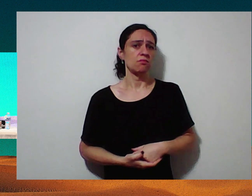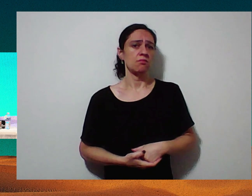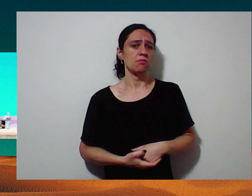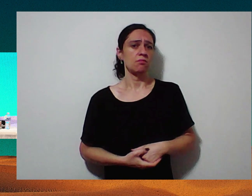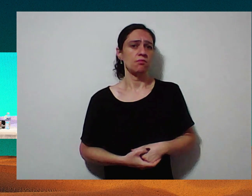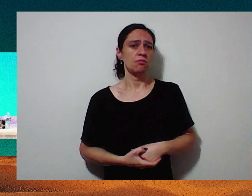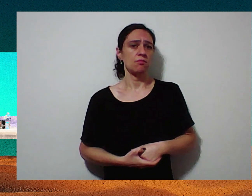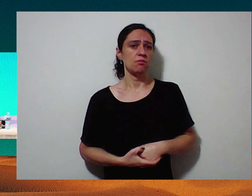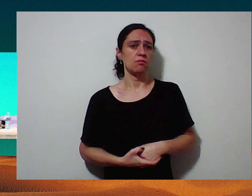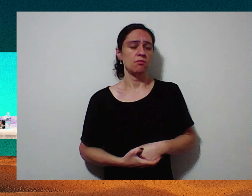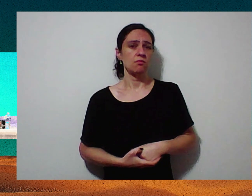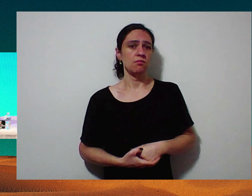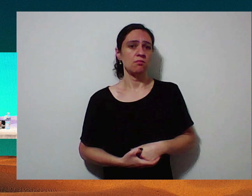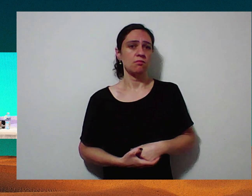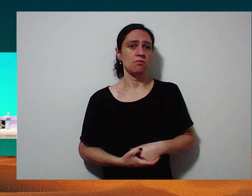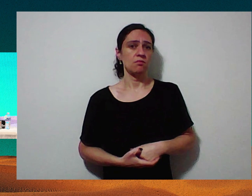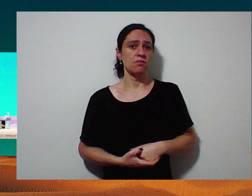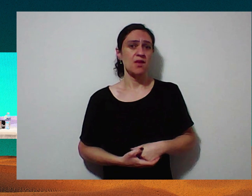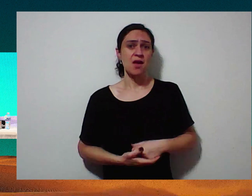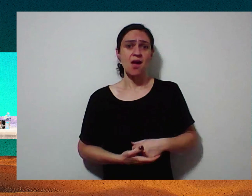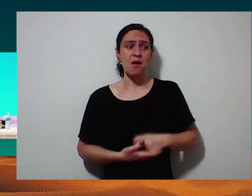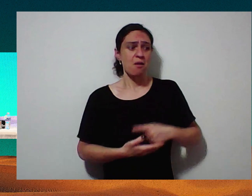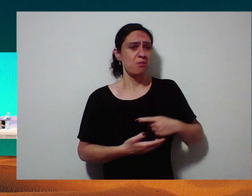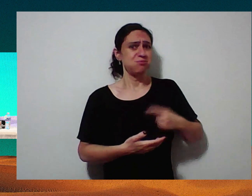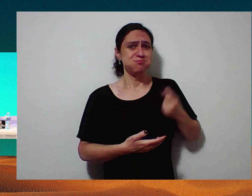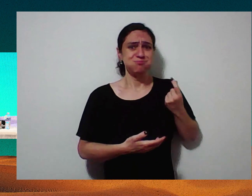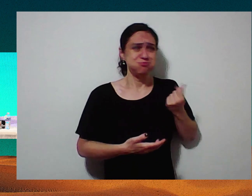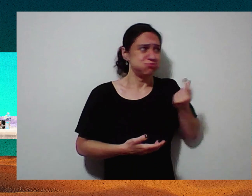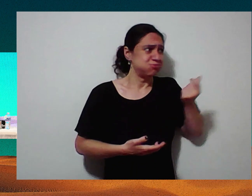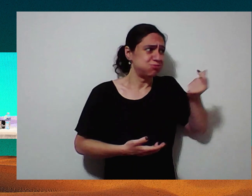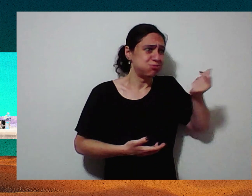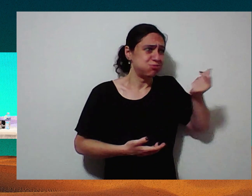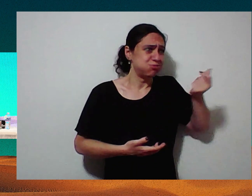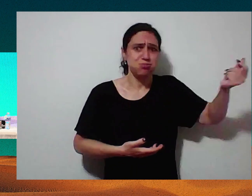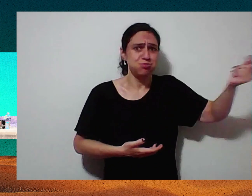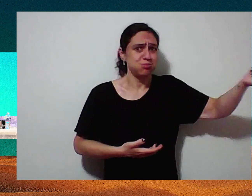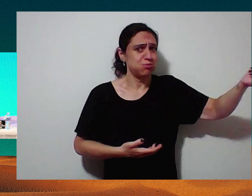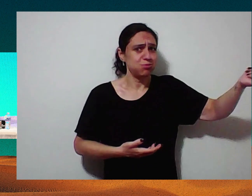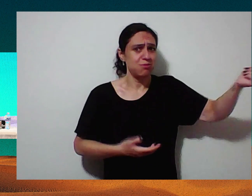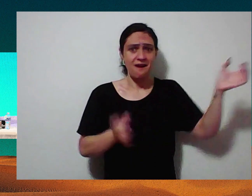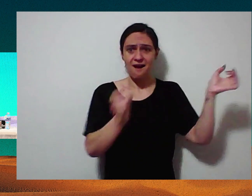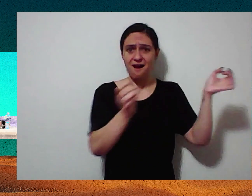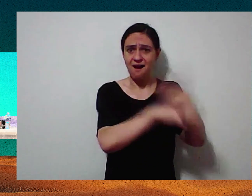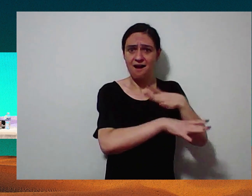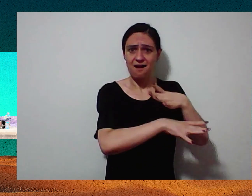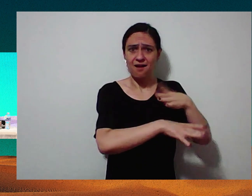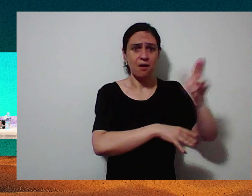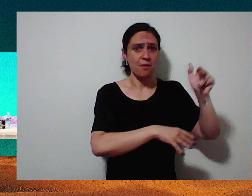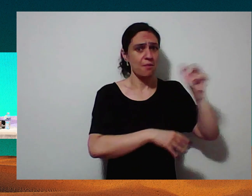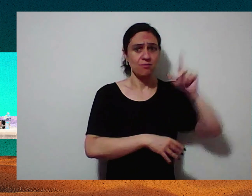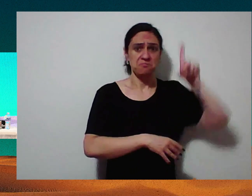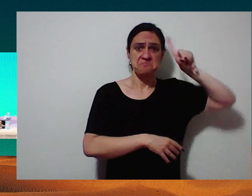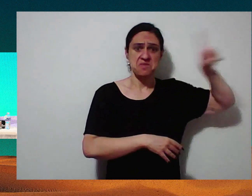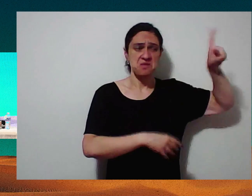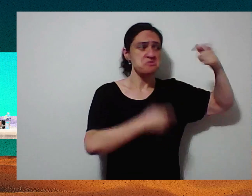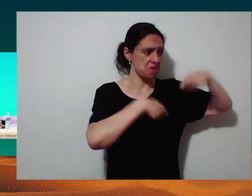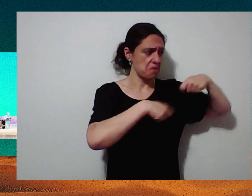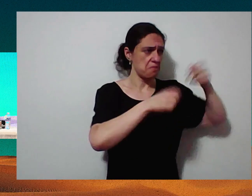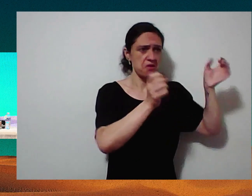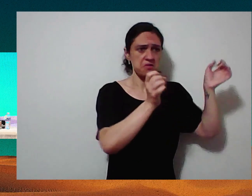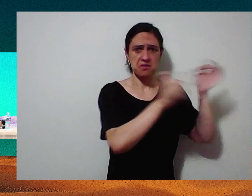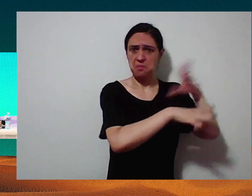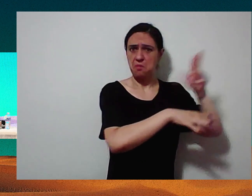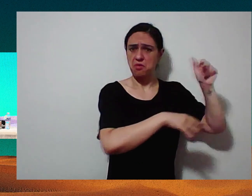É igual a infinito. It's equal to infinity. Eu, comparado com